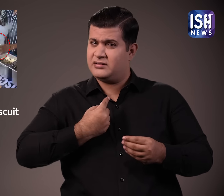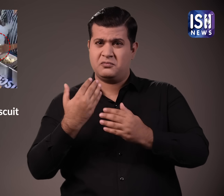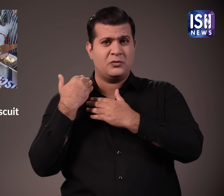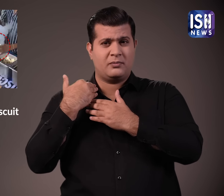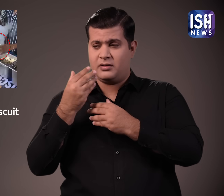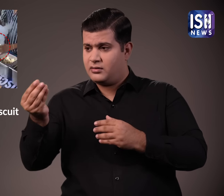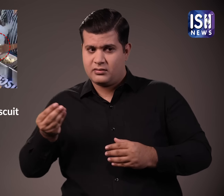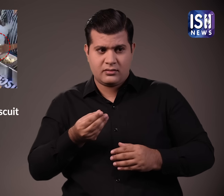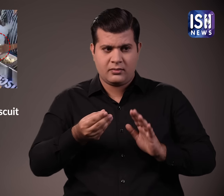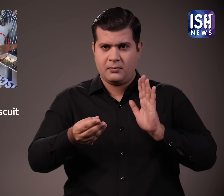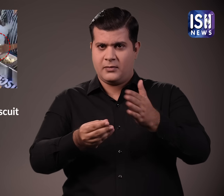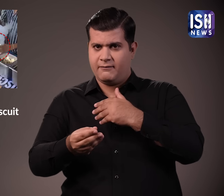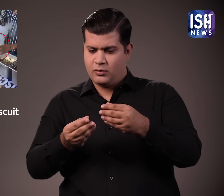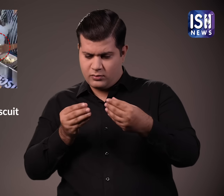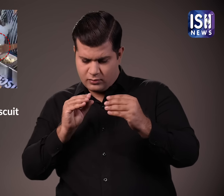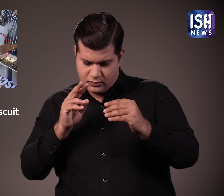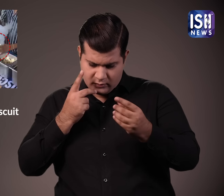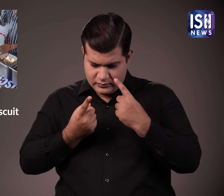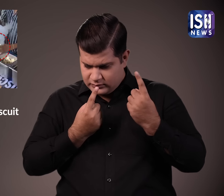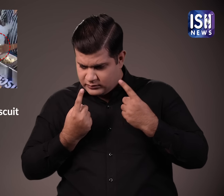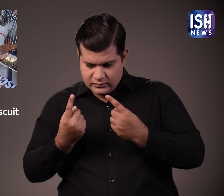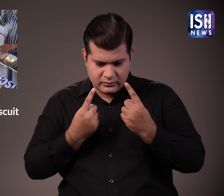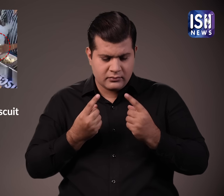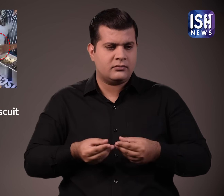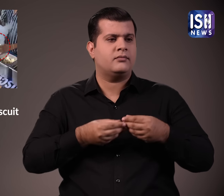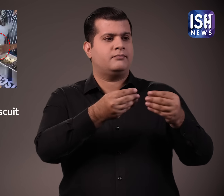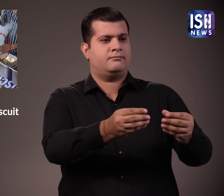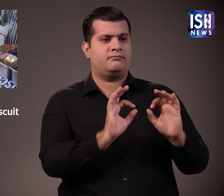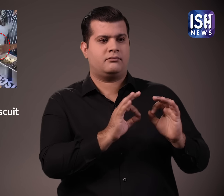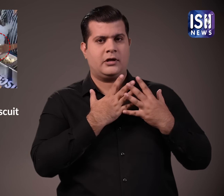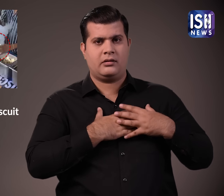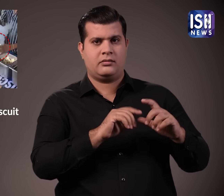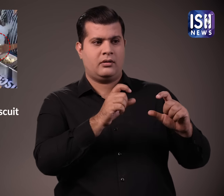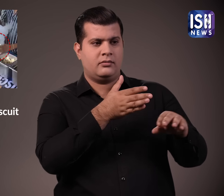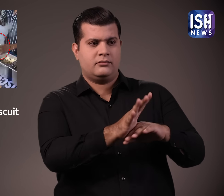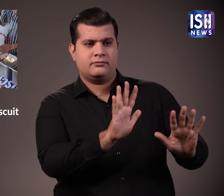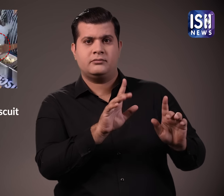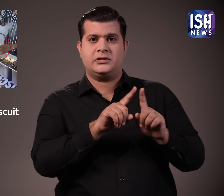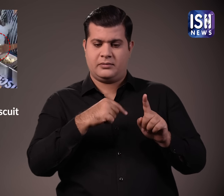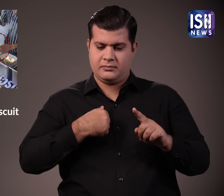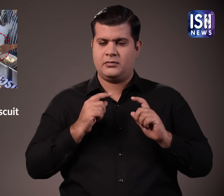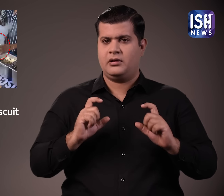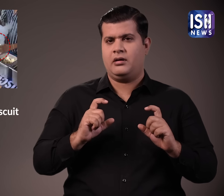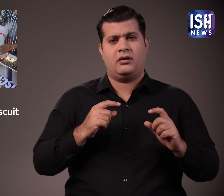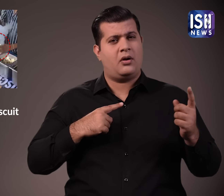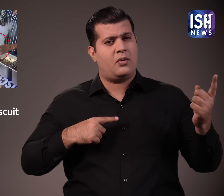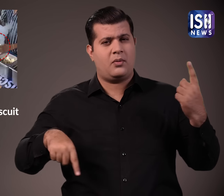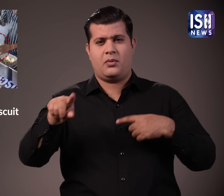it is our responsibility to check the product thoroughly so that it does not harm them. We must take care of ourselves